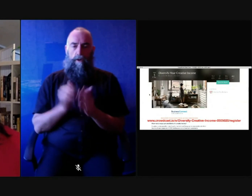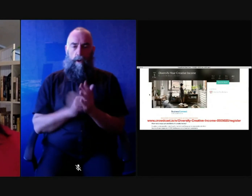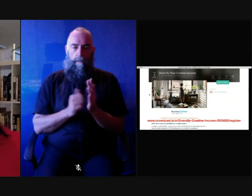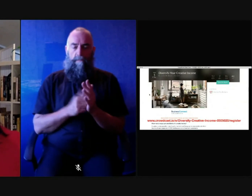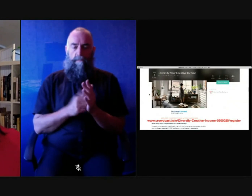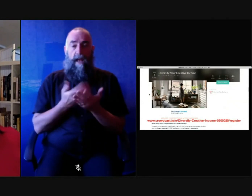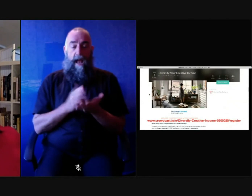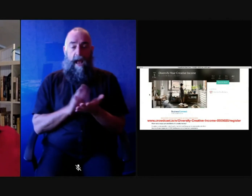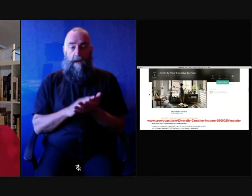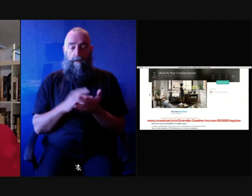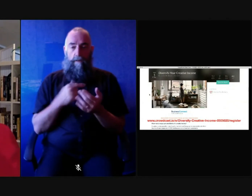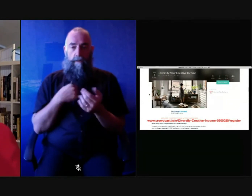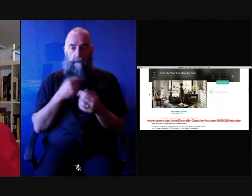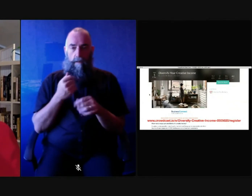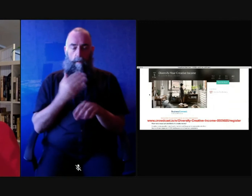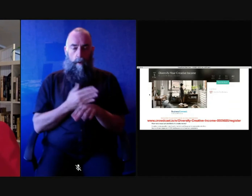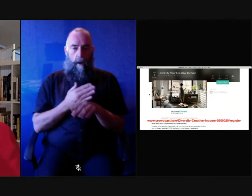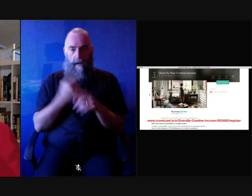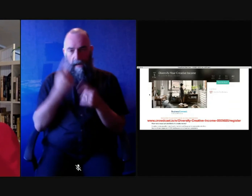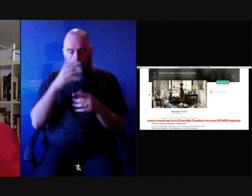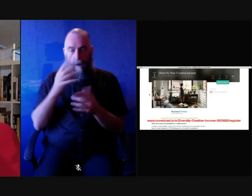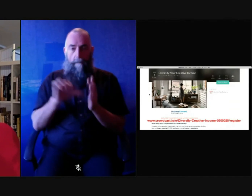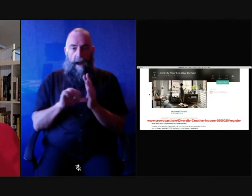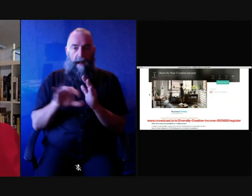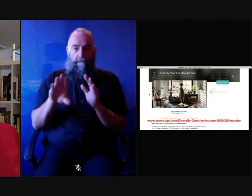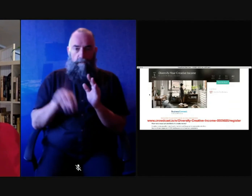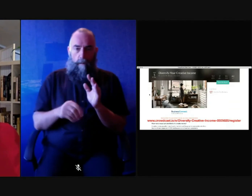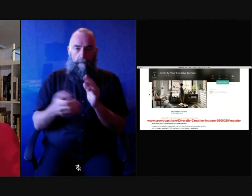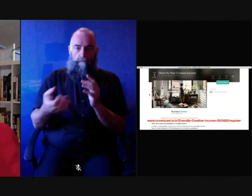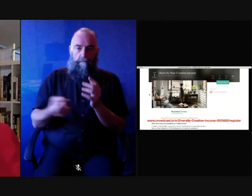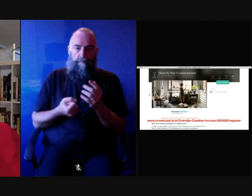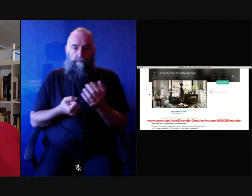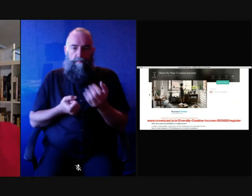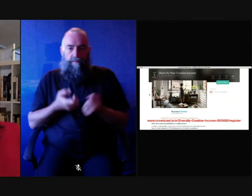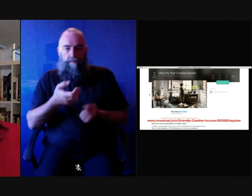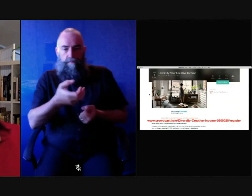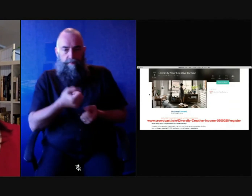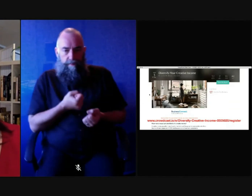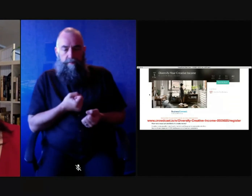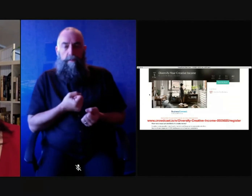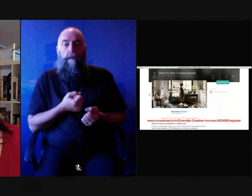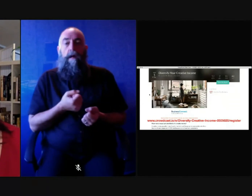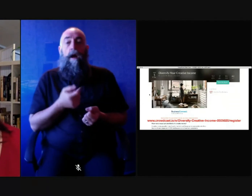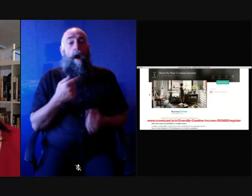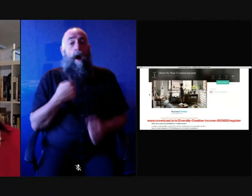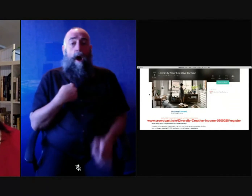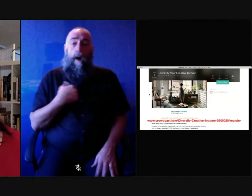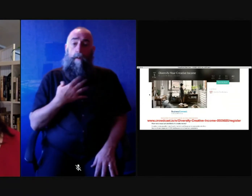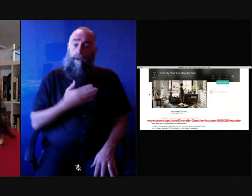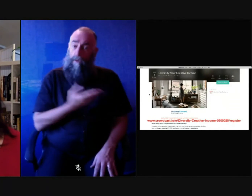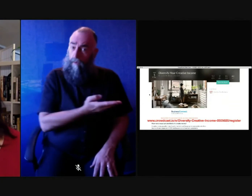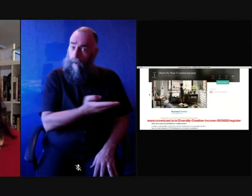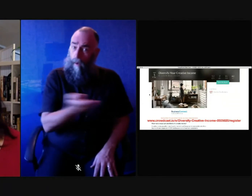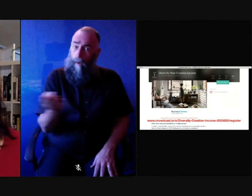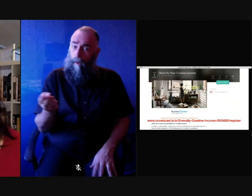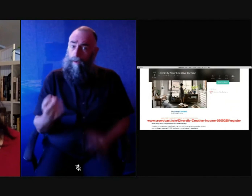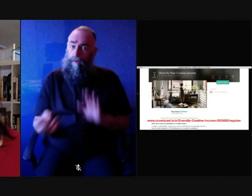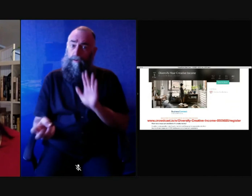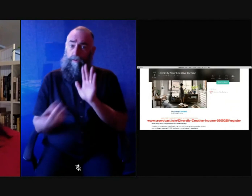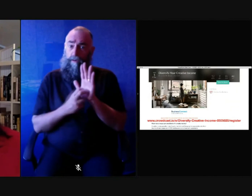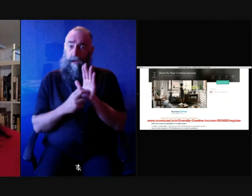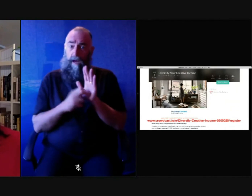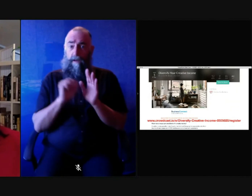to take advantage of those methods. Coming up, you are all welcome to sign up for it.